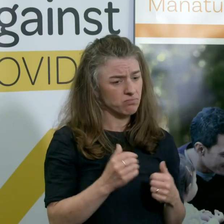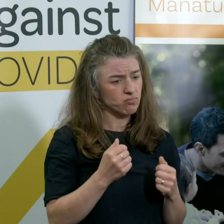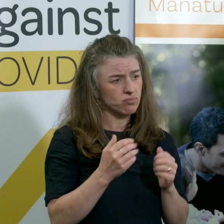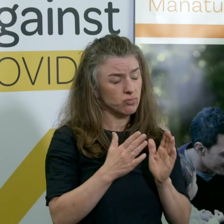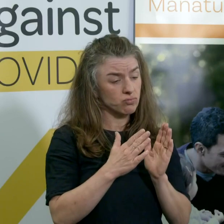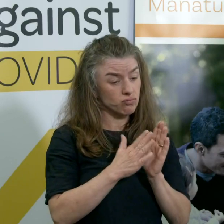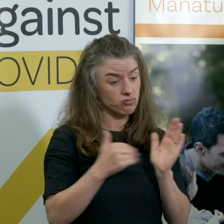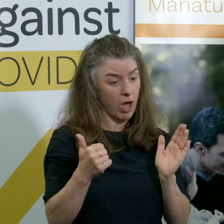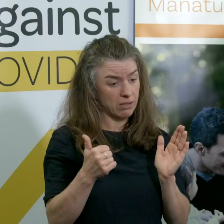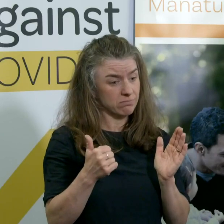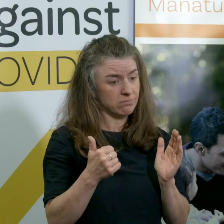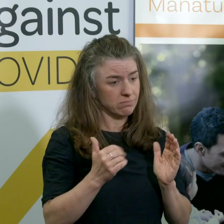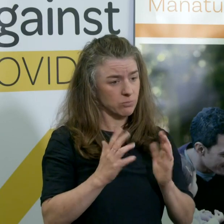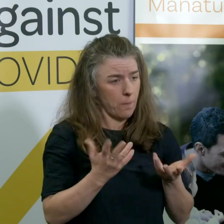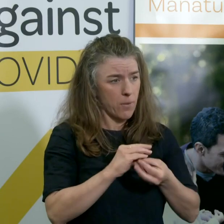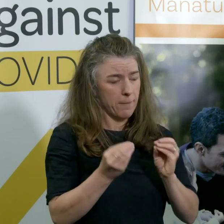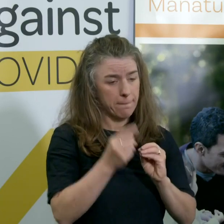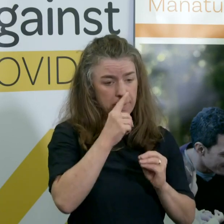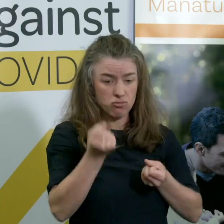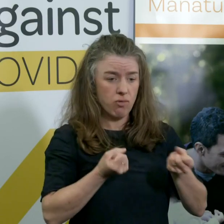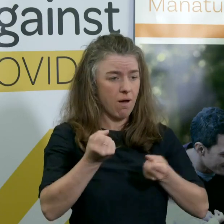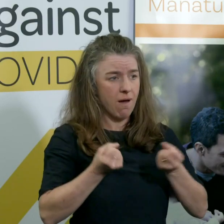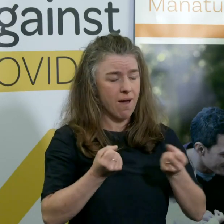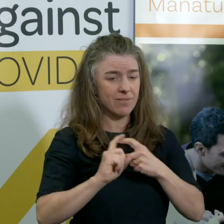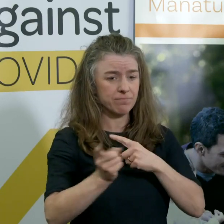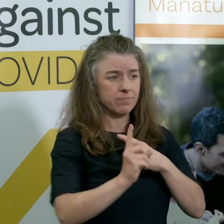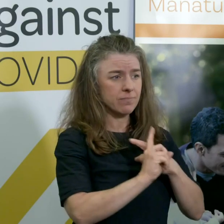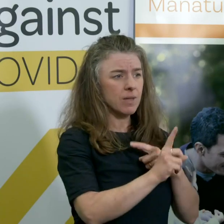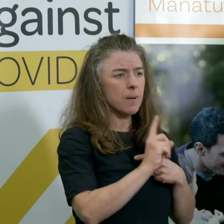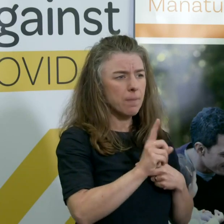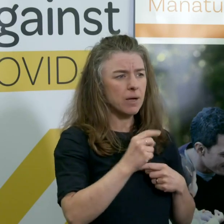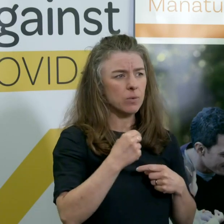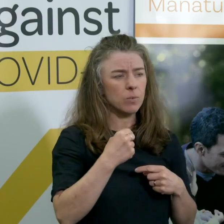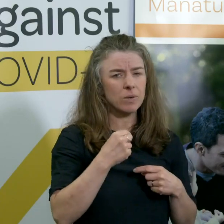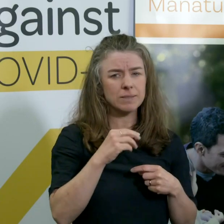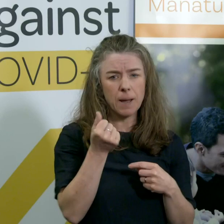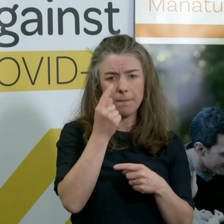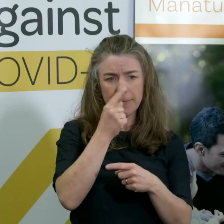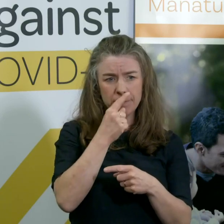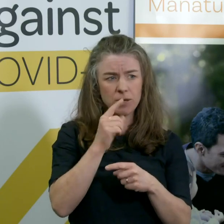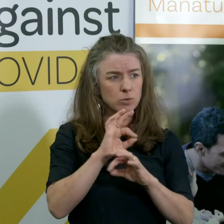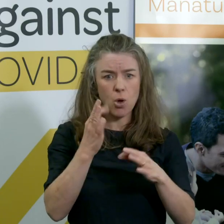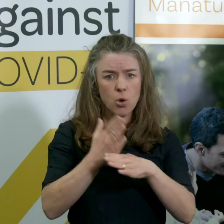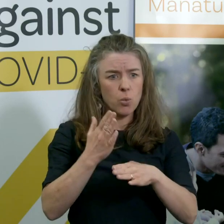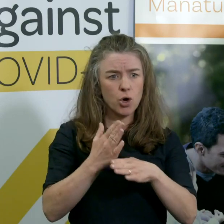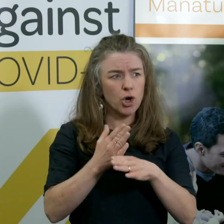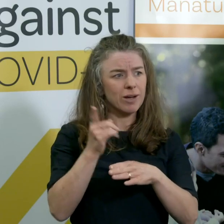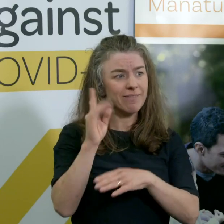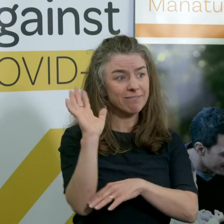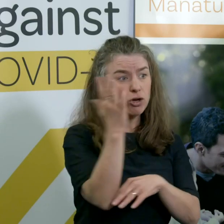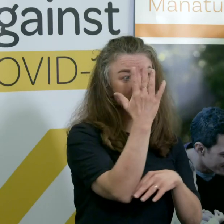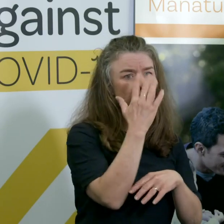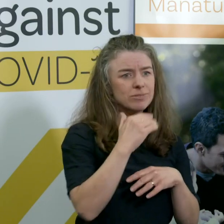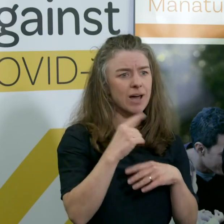truck drivers right now, but we are reaching out to logistics providers who aren't working right now in the forestry sector and the